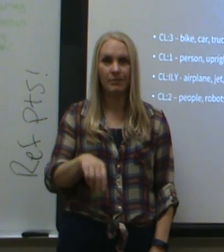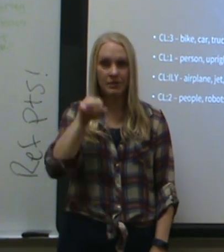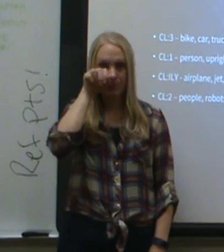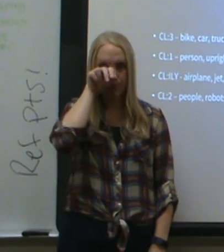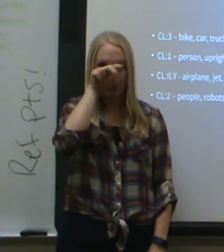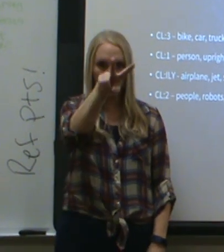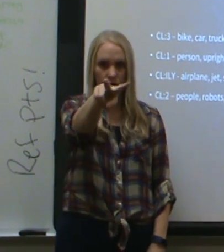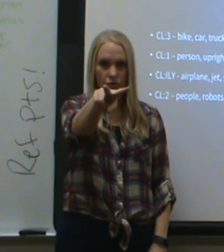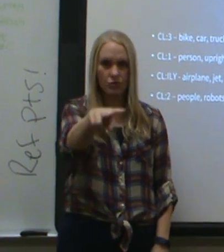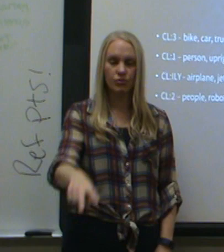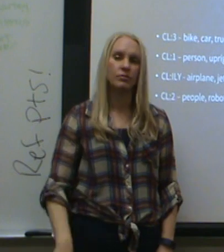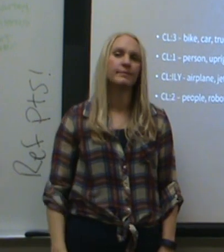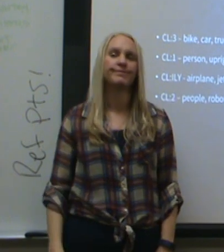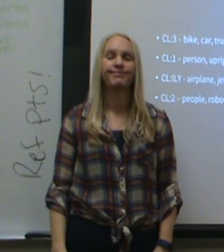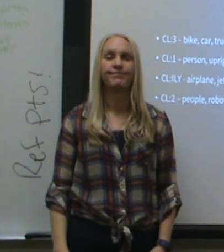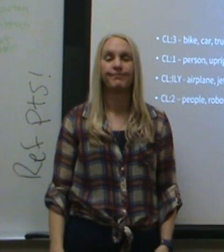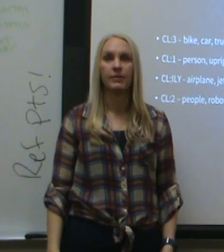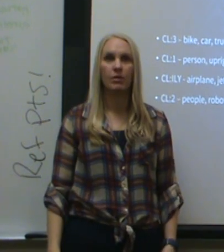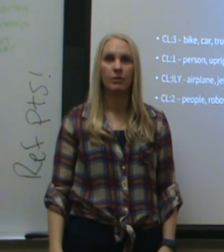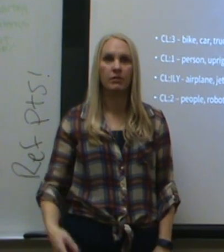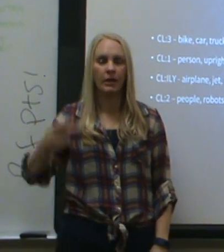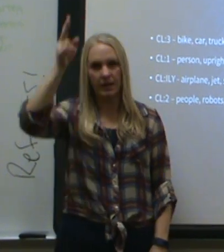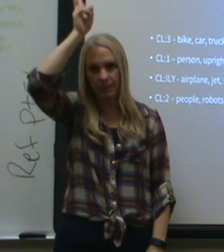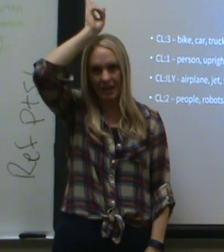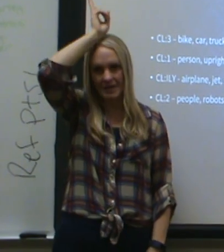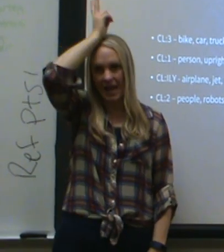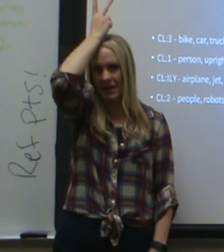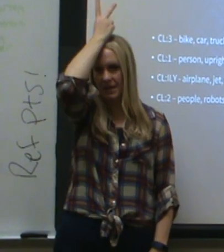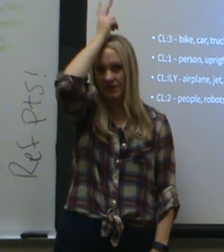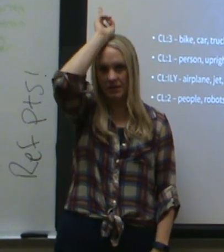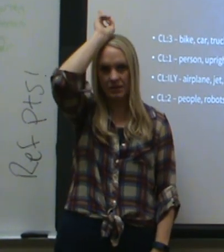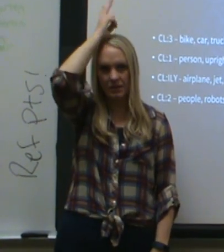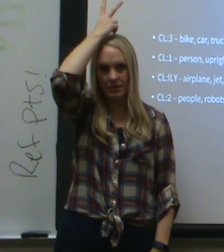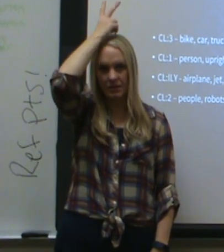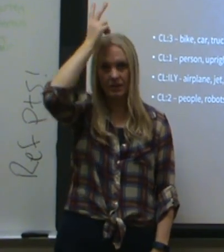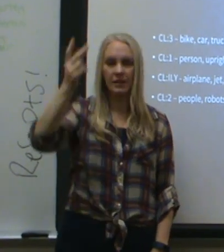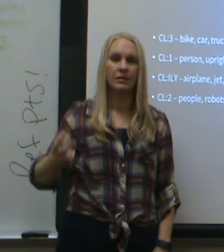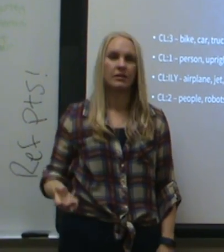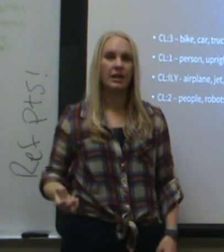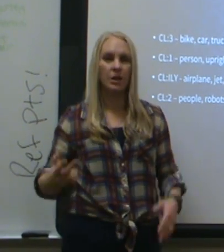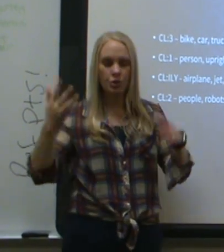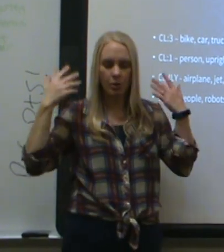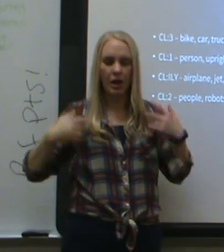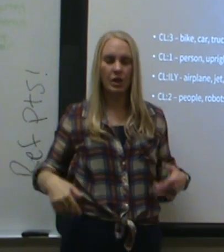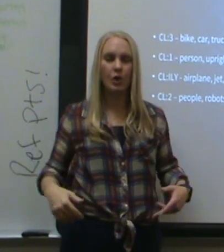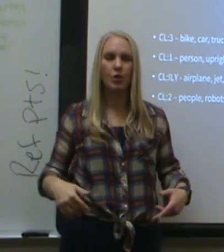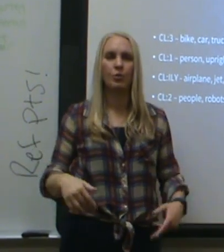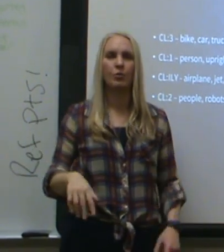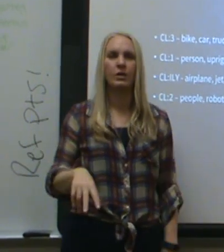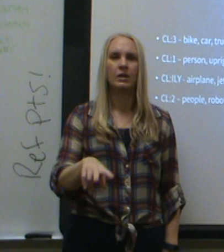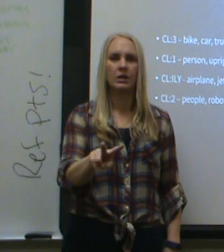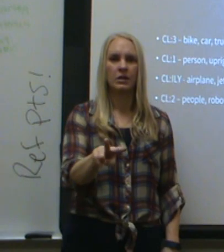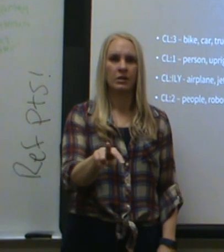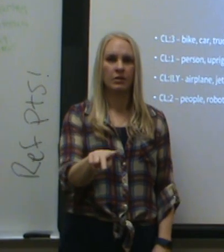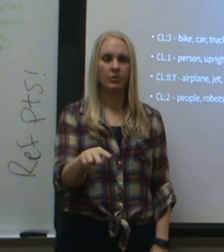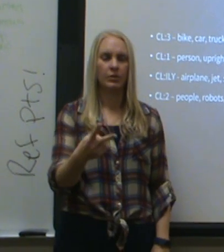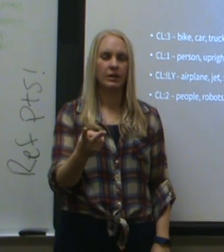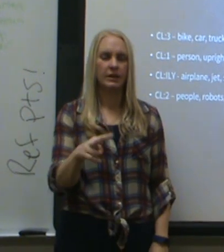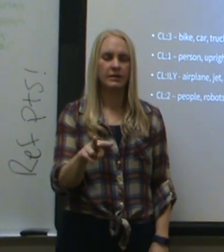beams. Whatever you want. It could be antennas, right? You show it on you where it is,